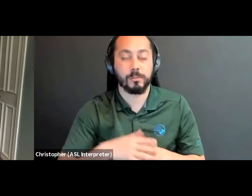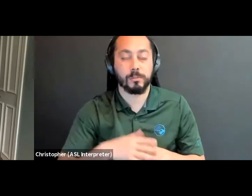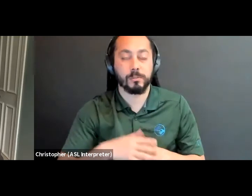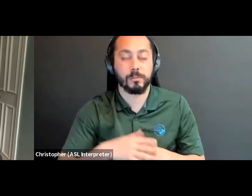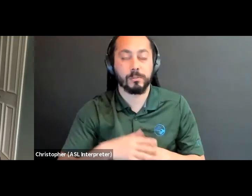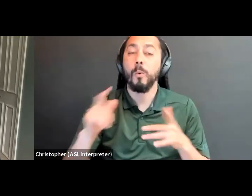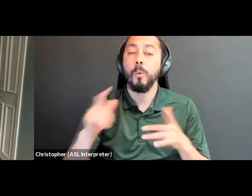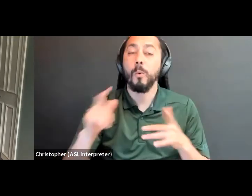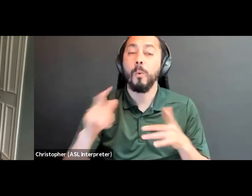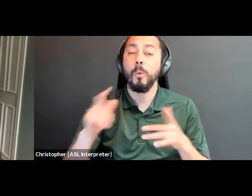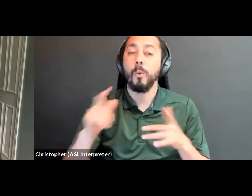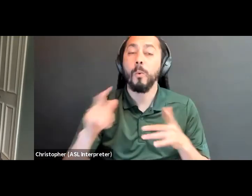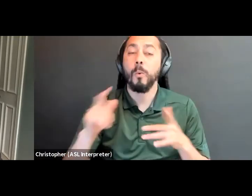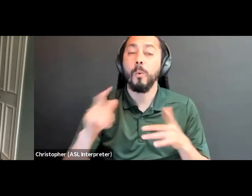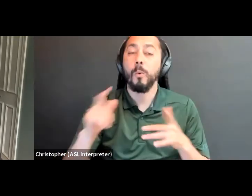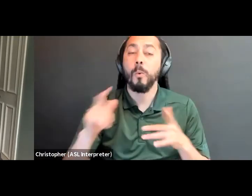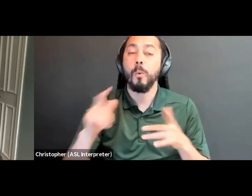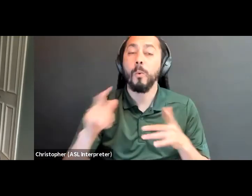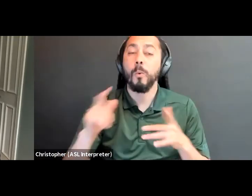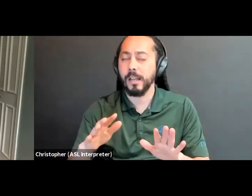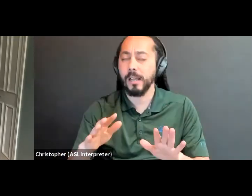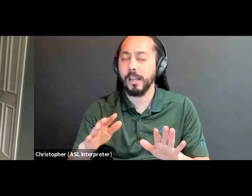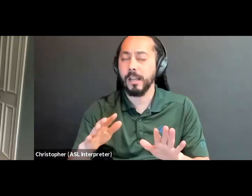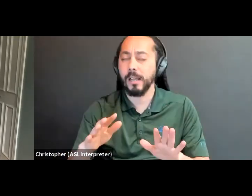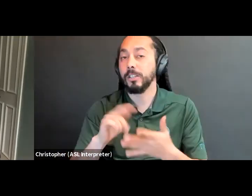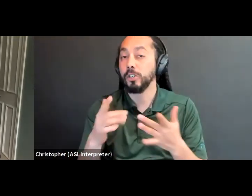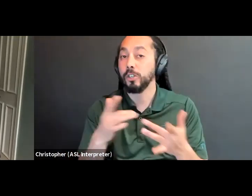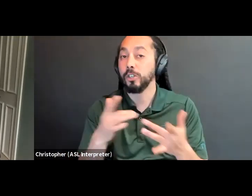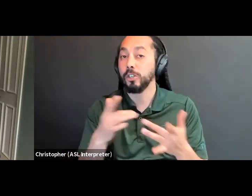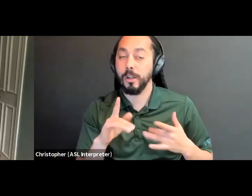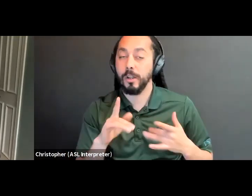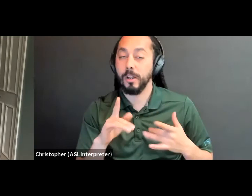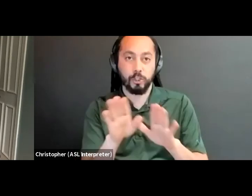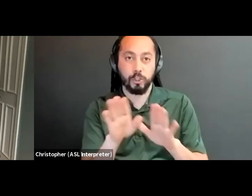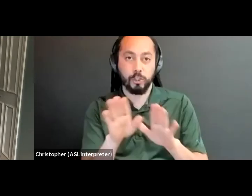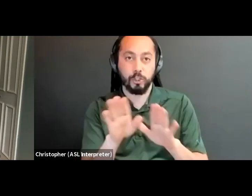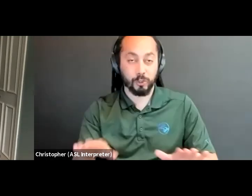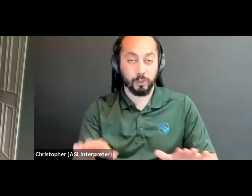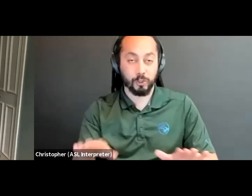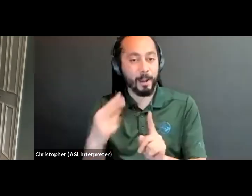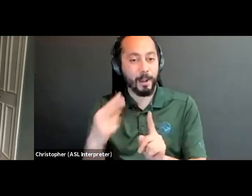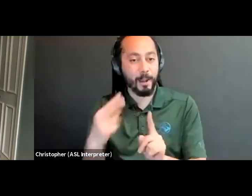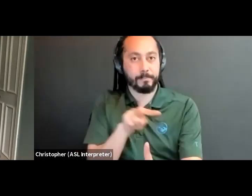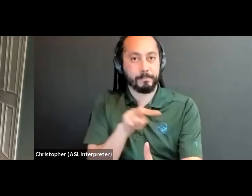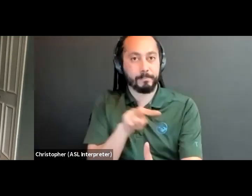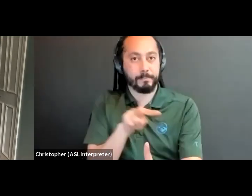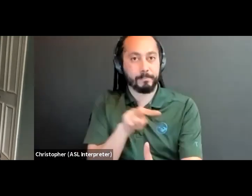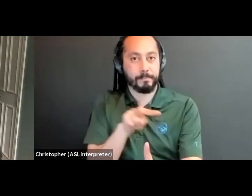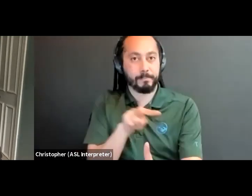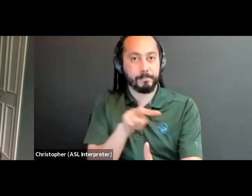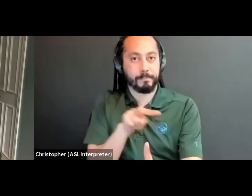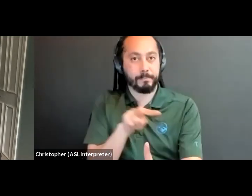with some concerns regarding how children's views have been treated in child protection or child custody